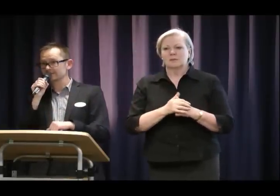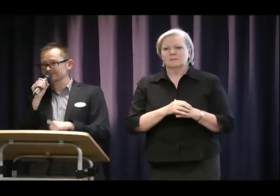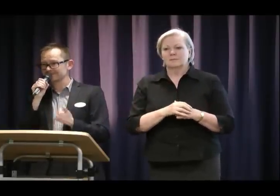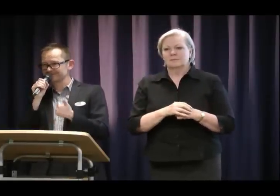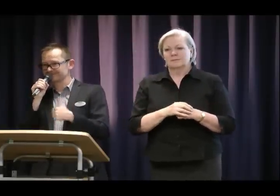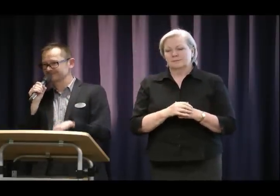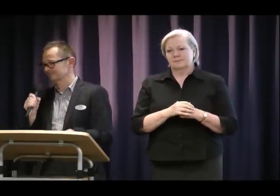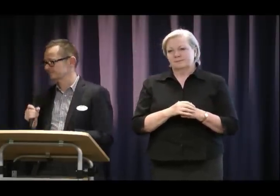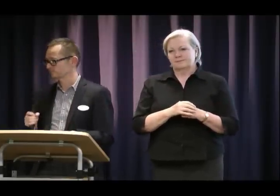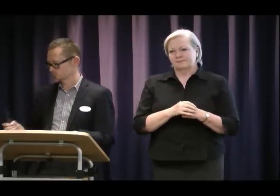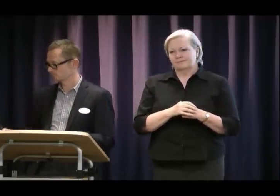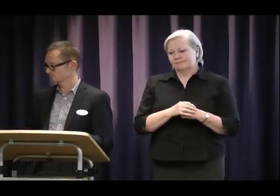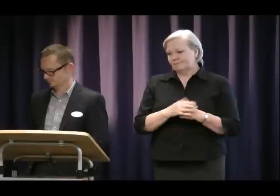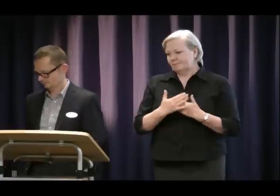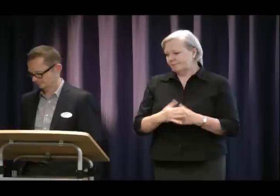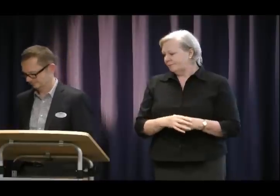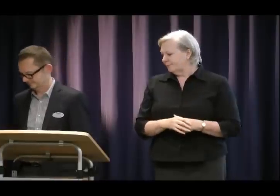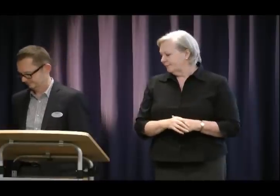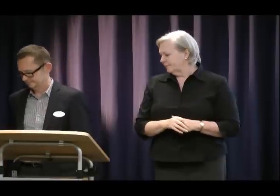that.